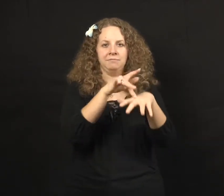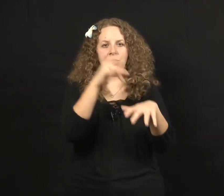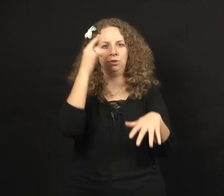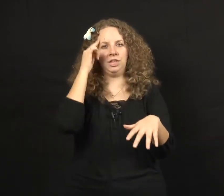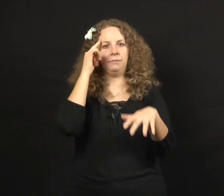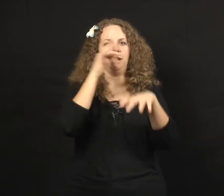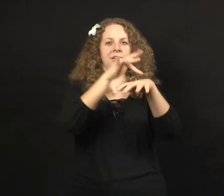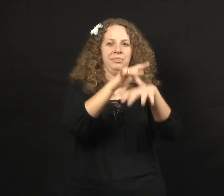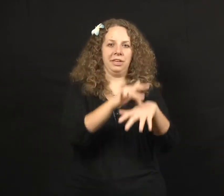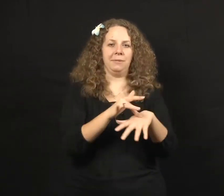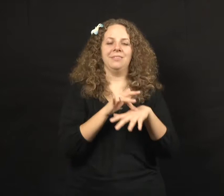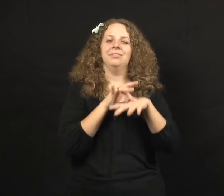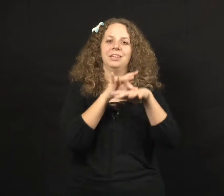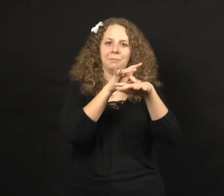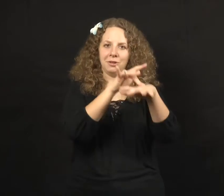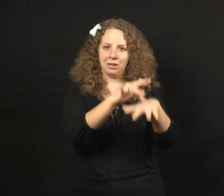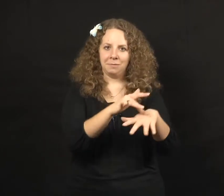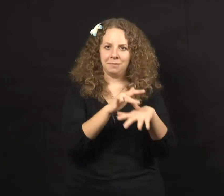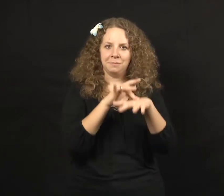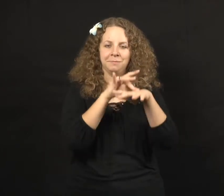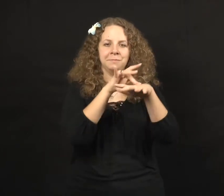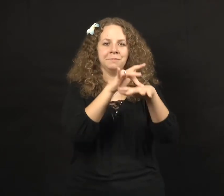to think about it and think about it and think about it.